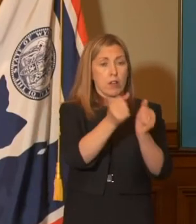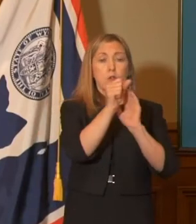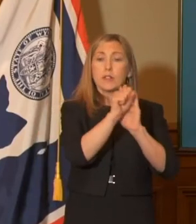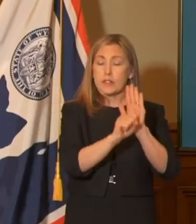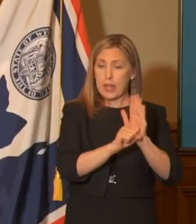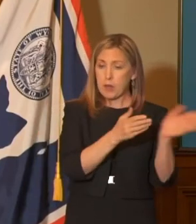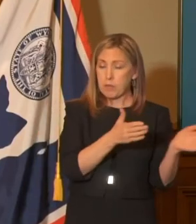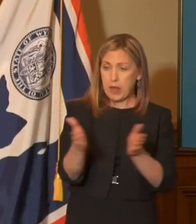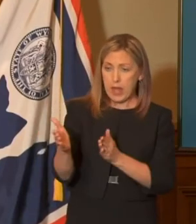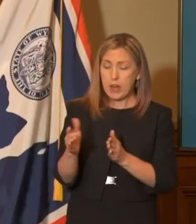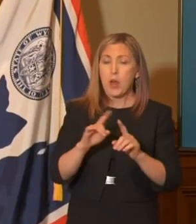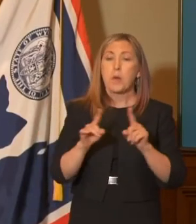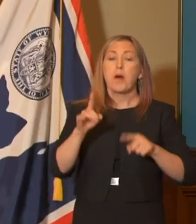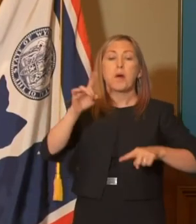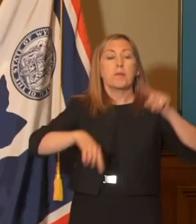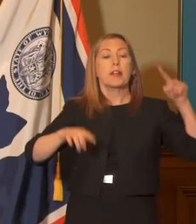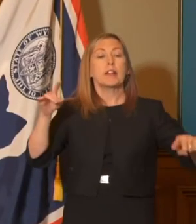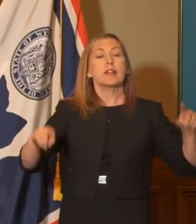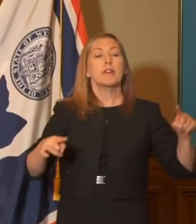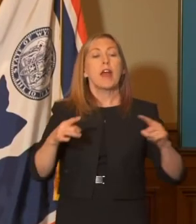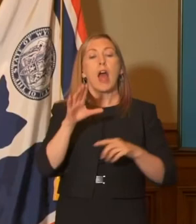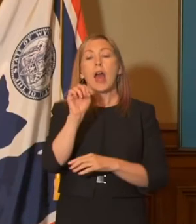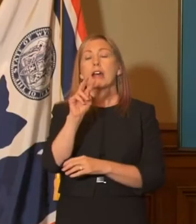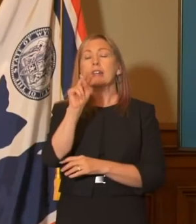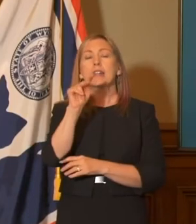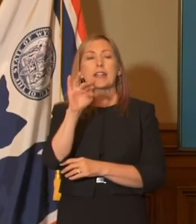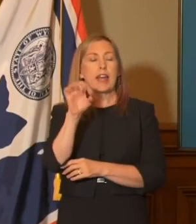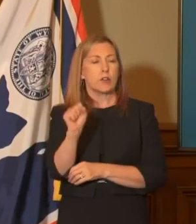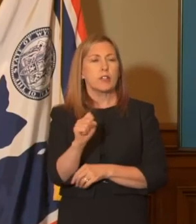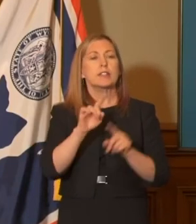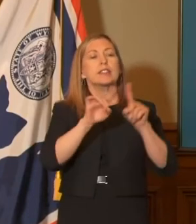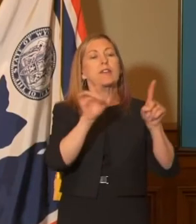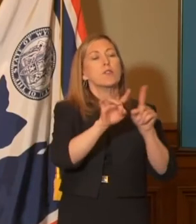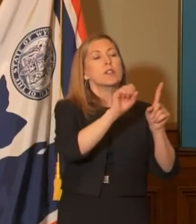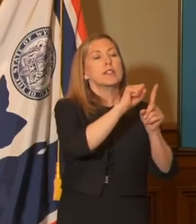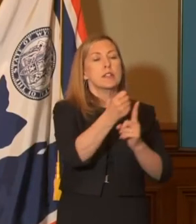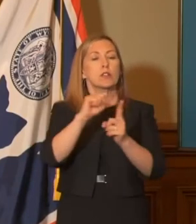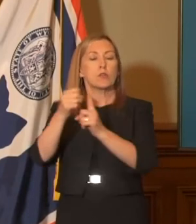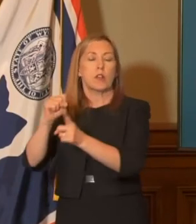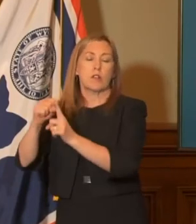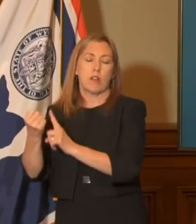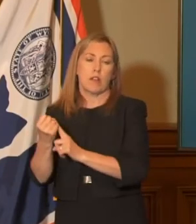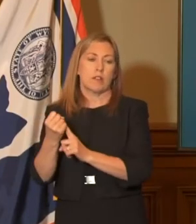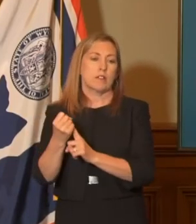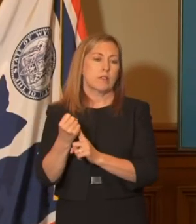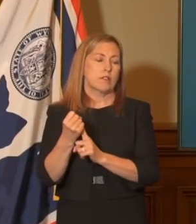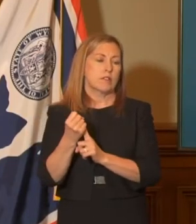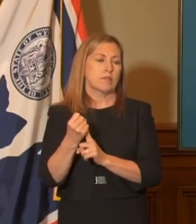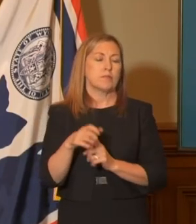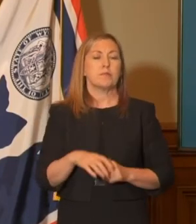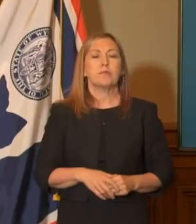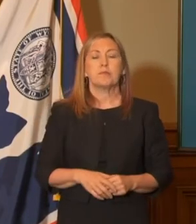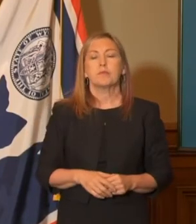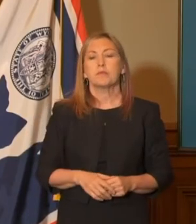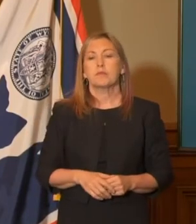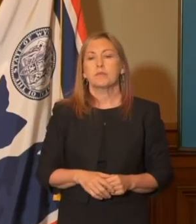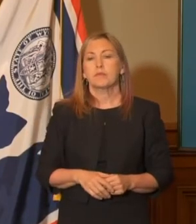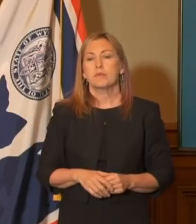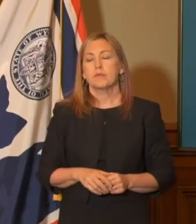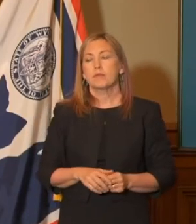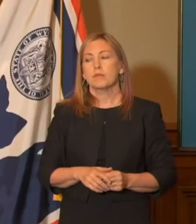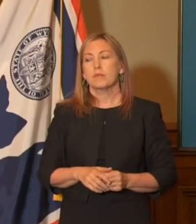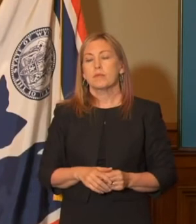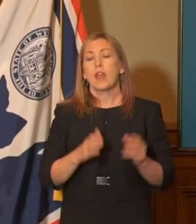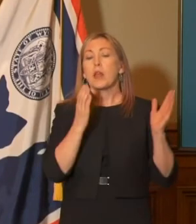you know, in many different counties, there are different circumstances for various reasons, and so I think, you